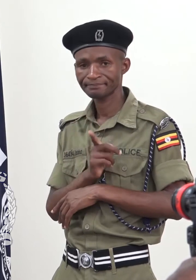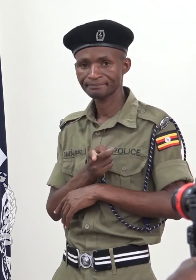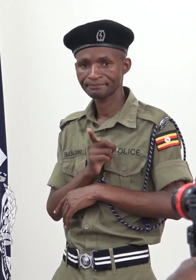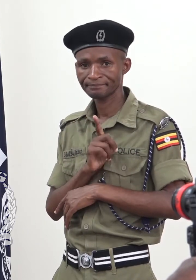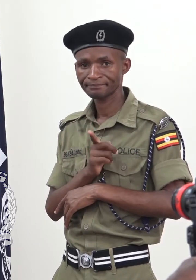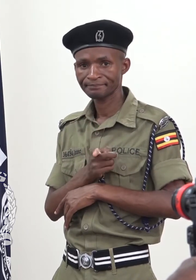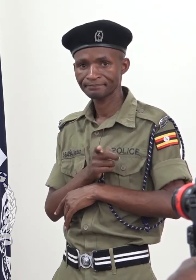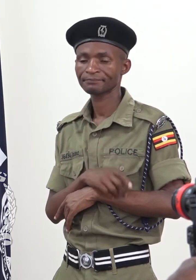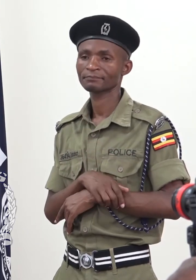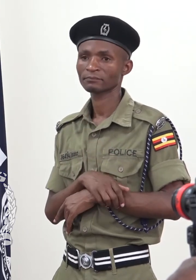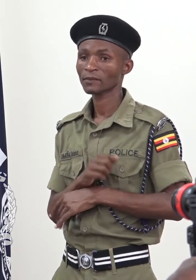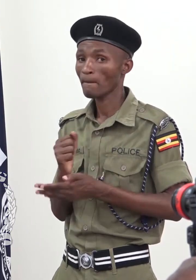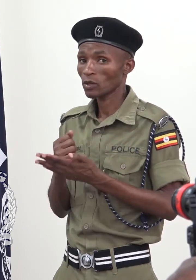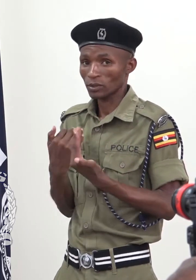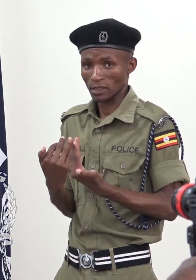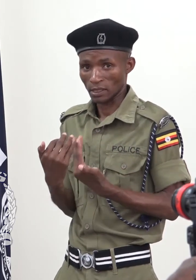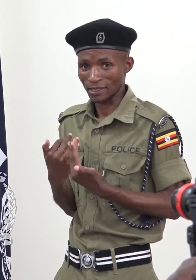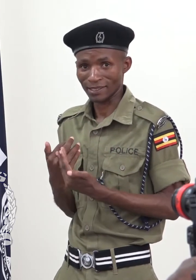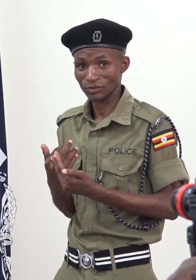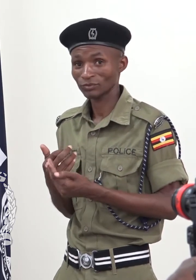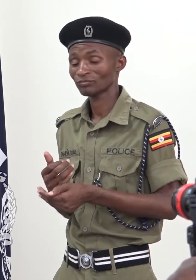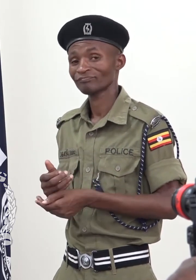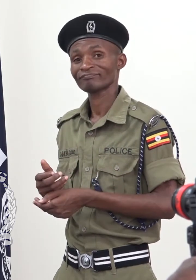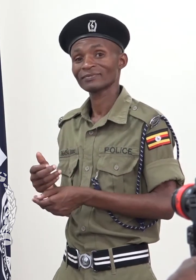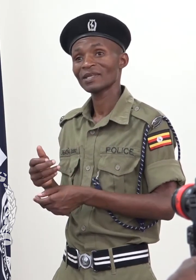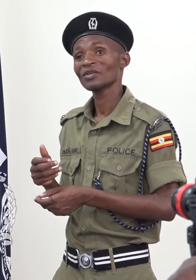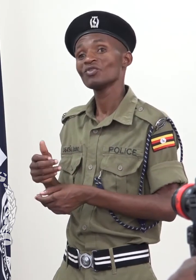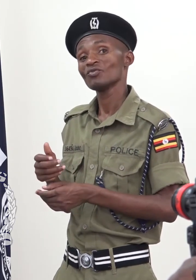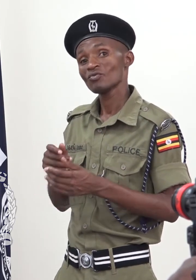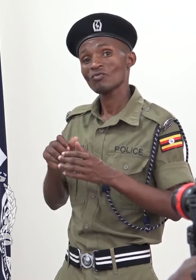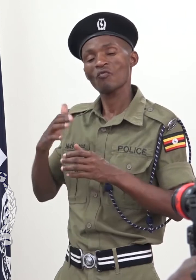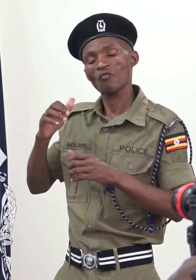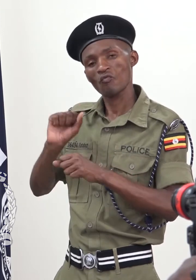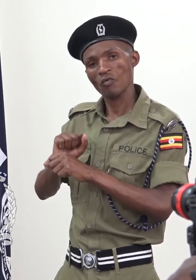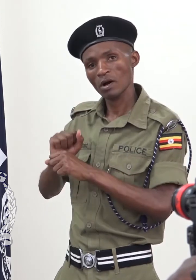because now you are a plumber, they are leading you to a guest,